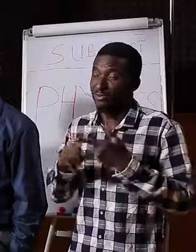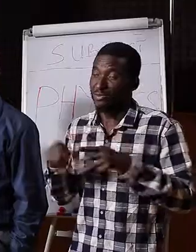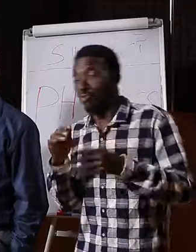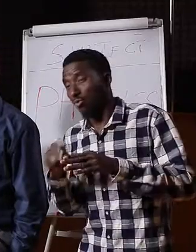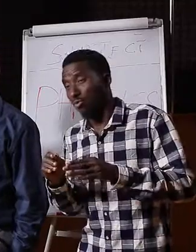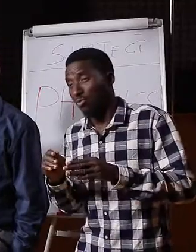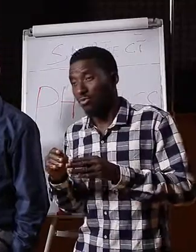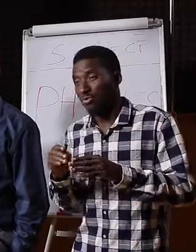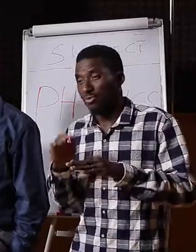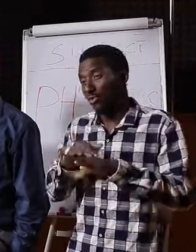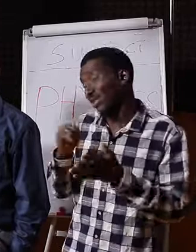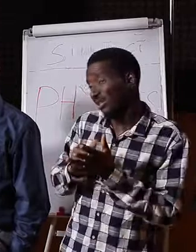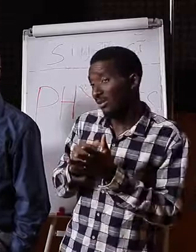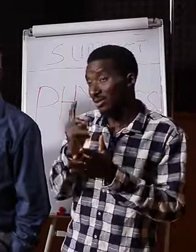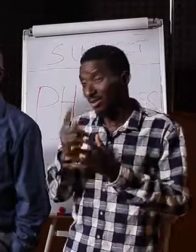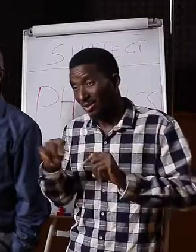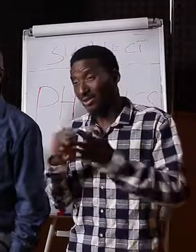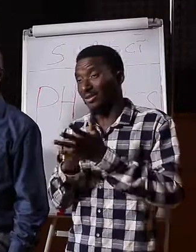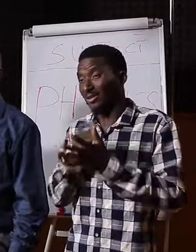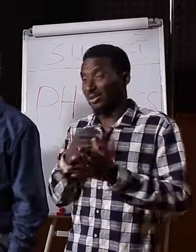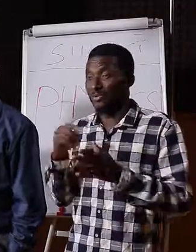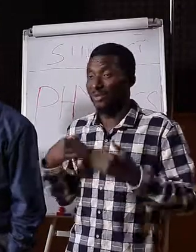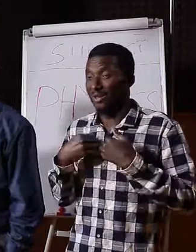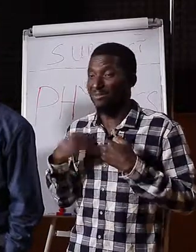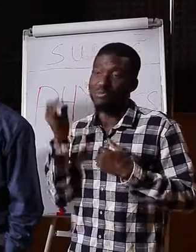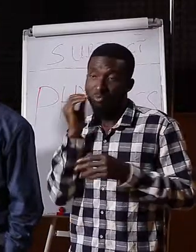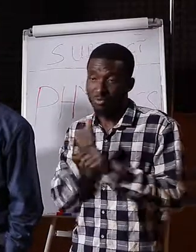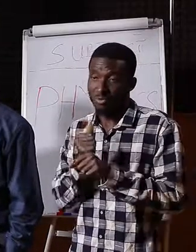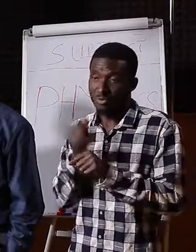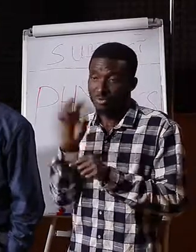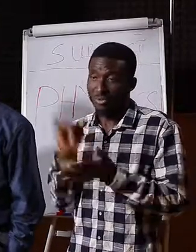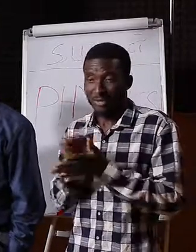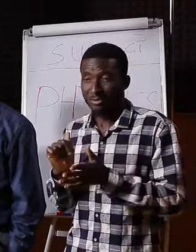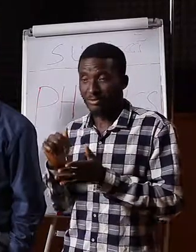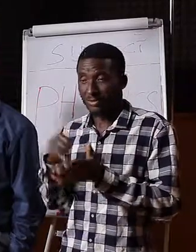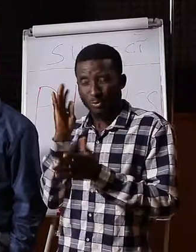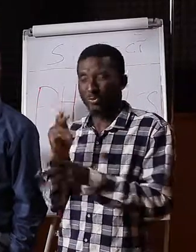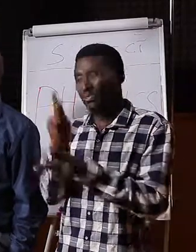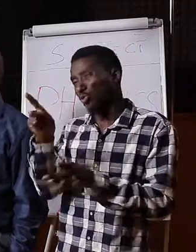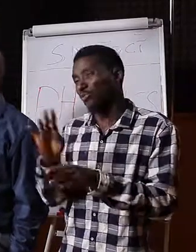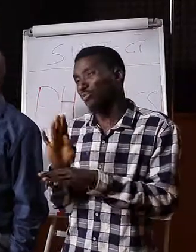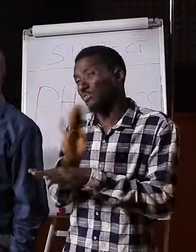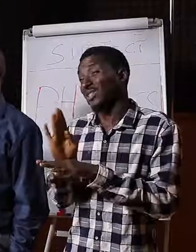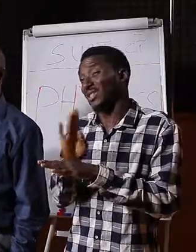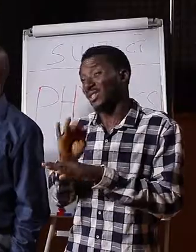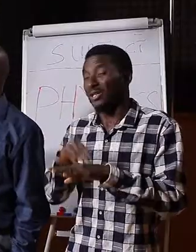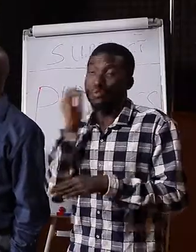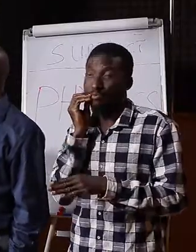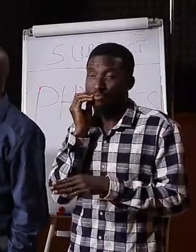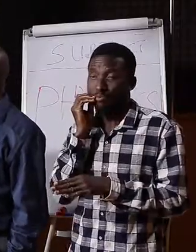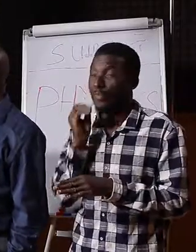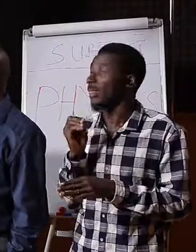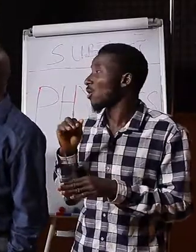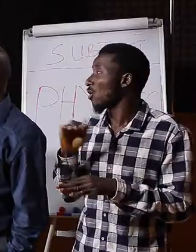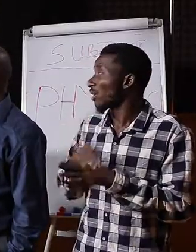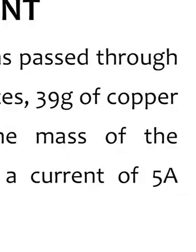them. And we have an assignment which we want to also give you so that I can keep you busy at home. On the assignment,